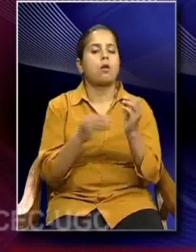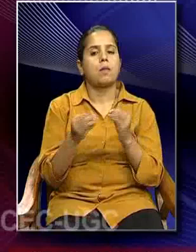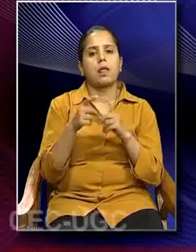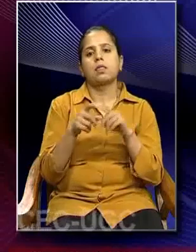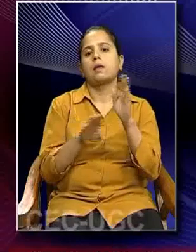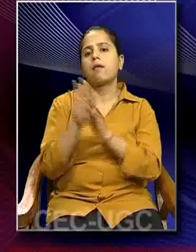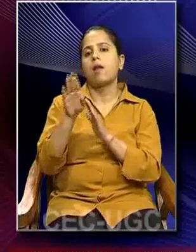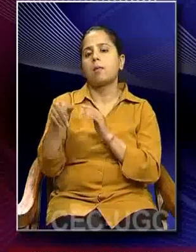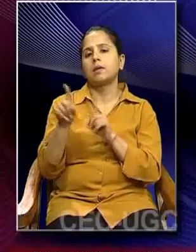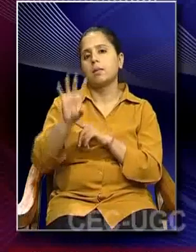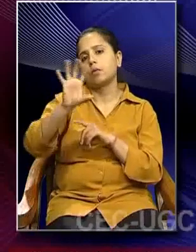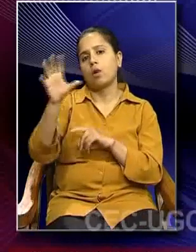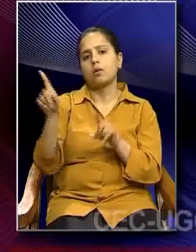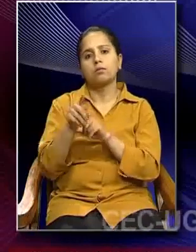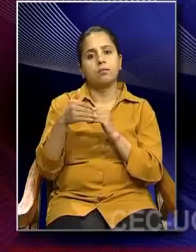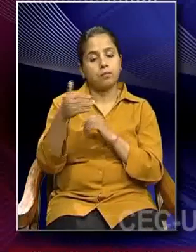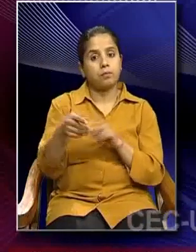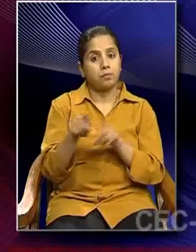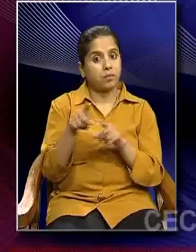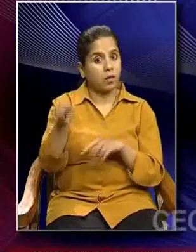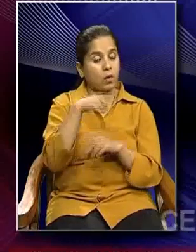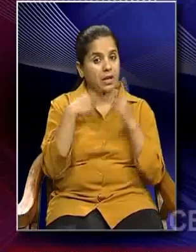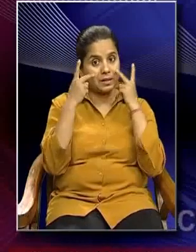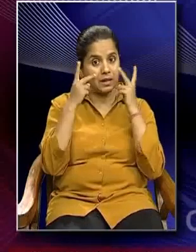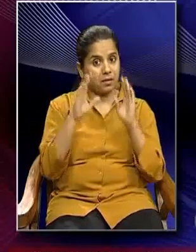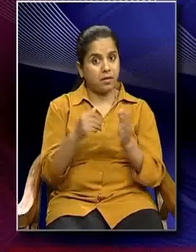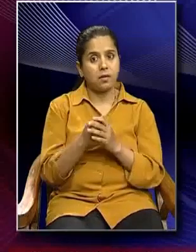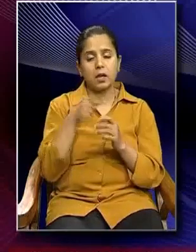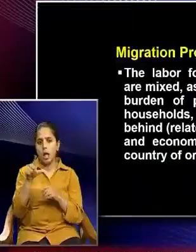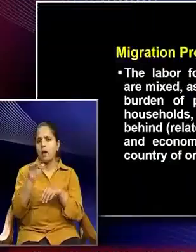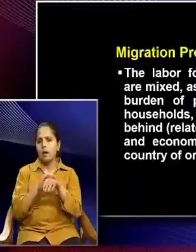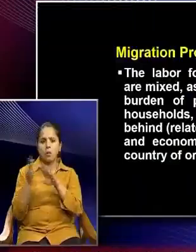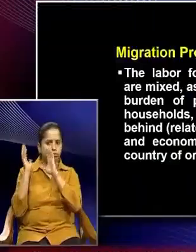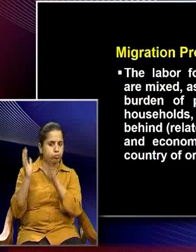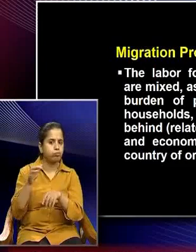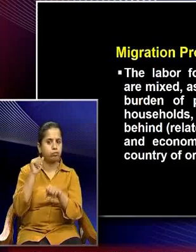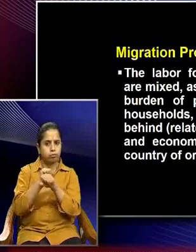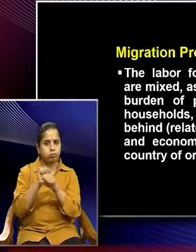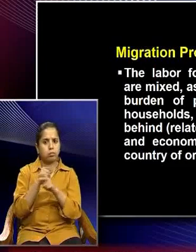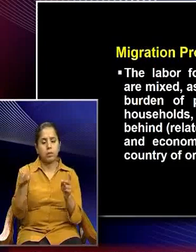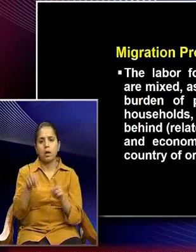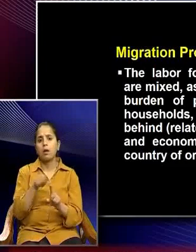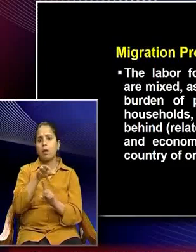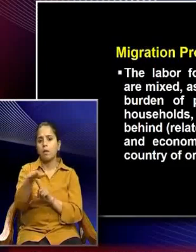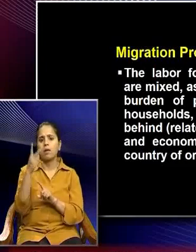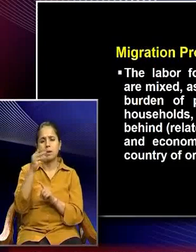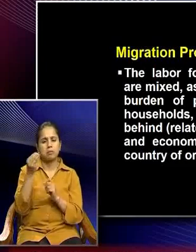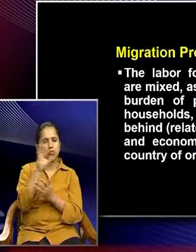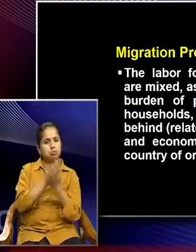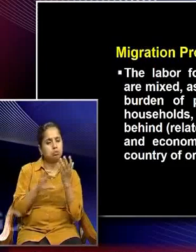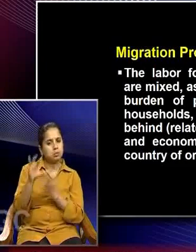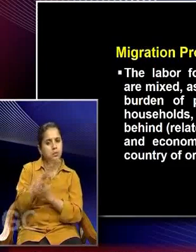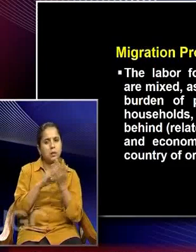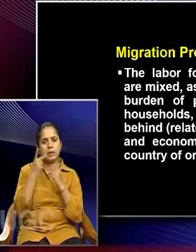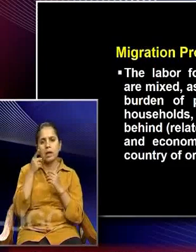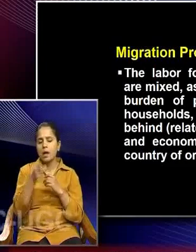developing nations. And thus we see that this labor force migration effects is very mixed, and it's